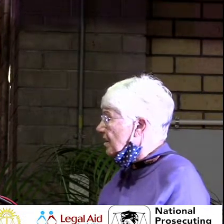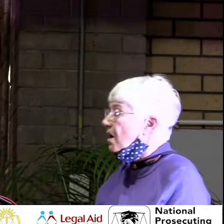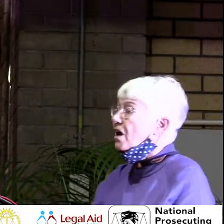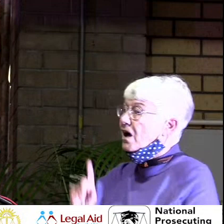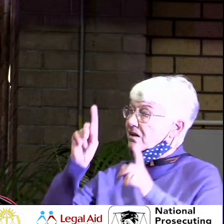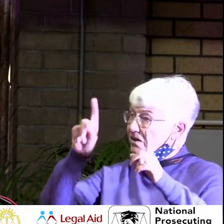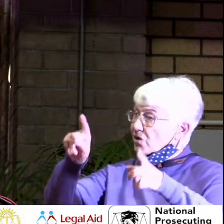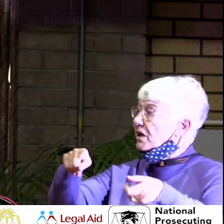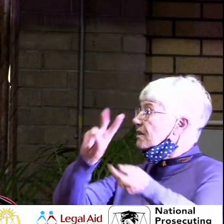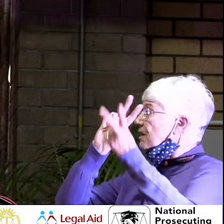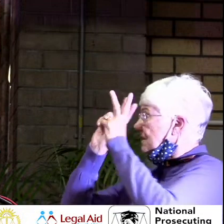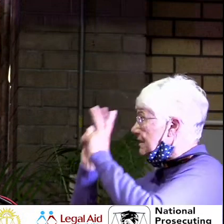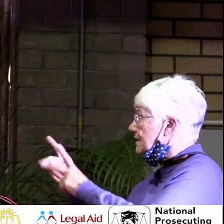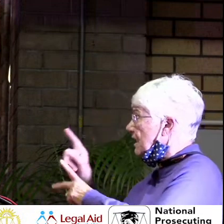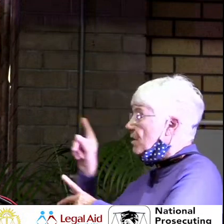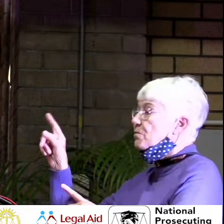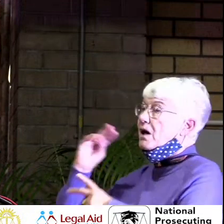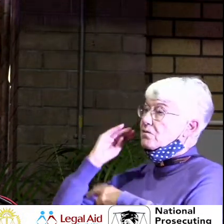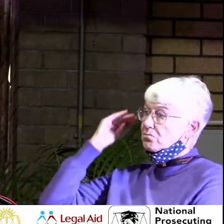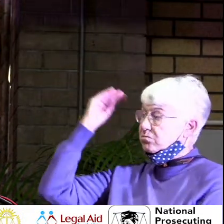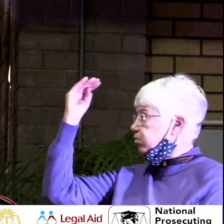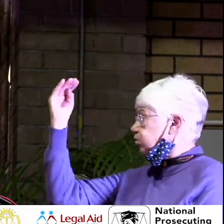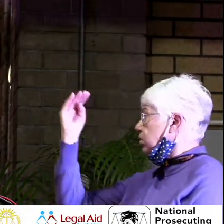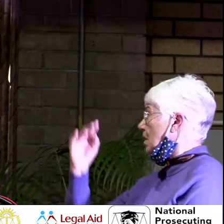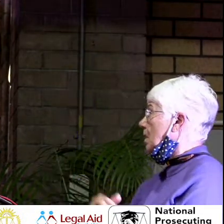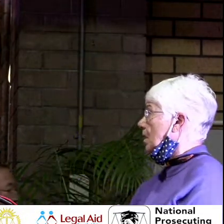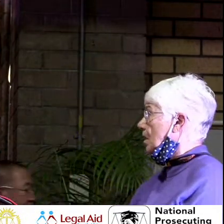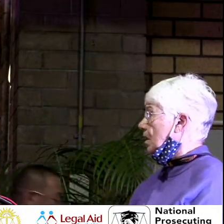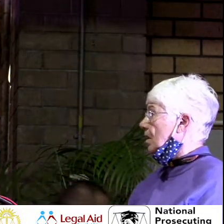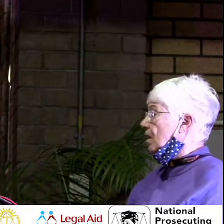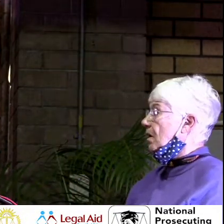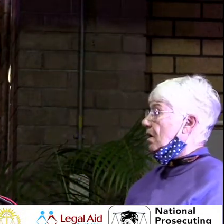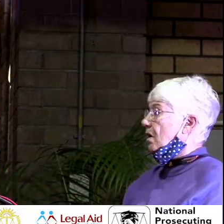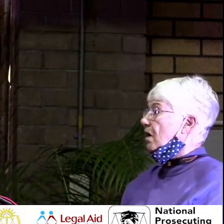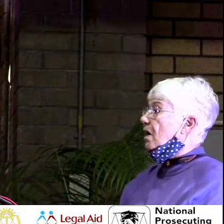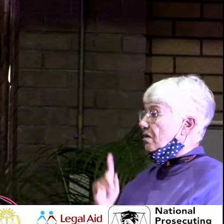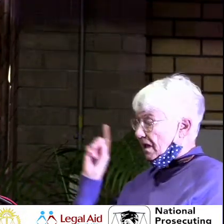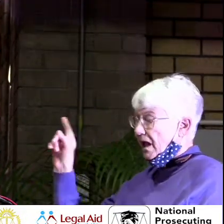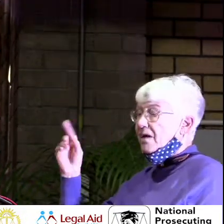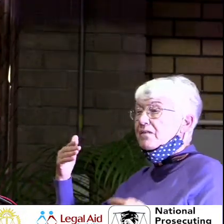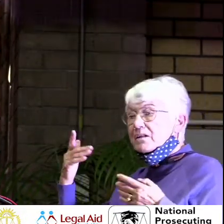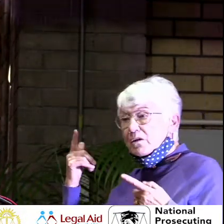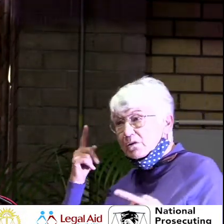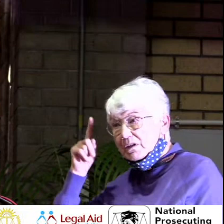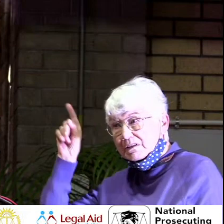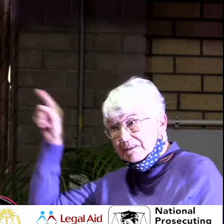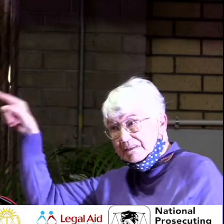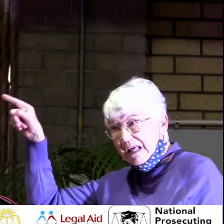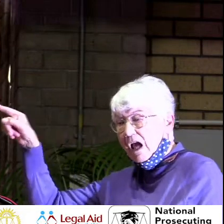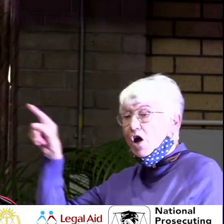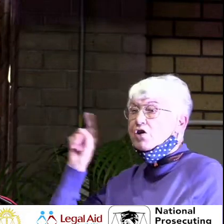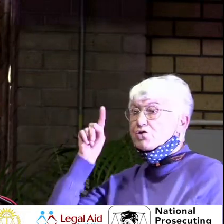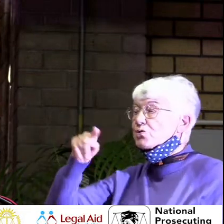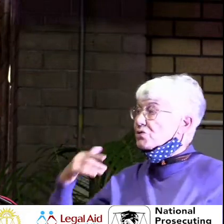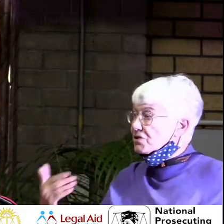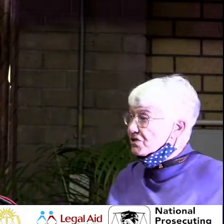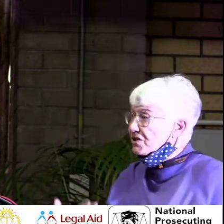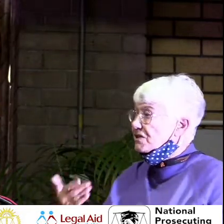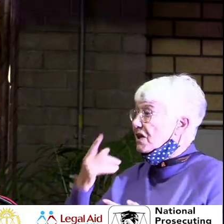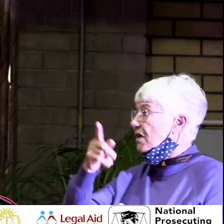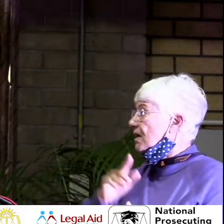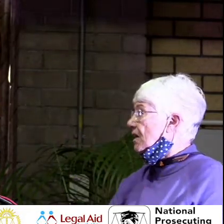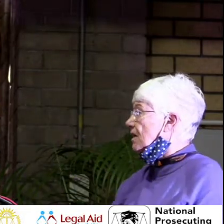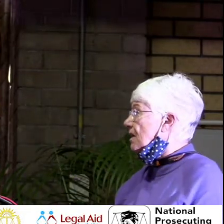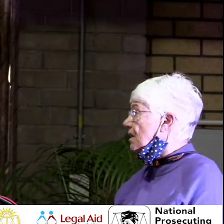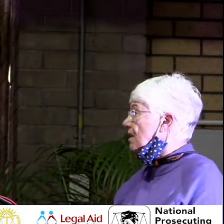commander because SAPS is there to render a service. It's not for you to go to other members